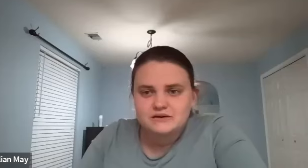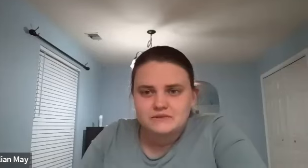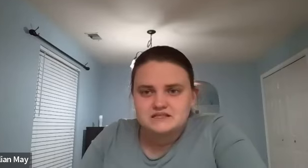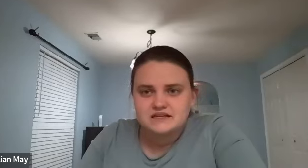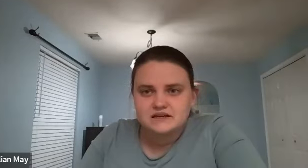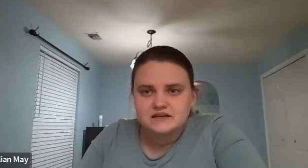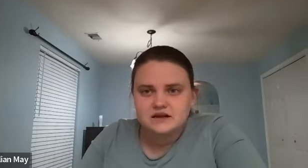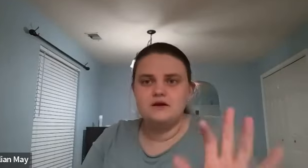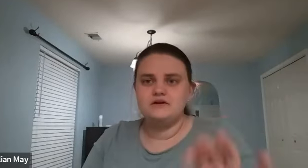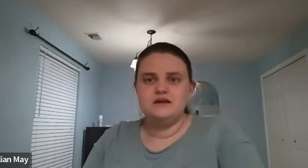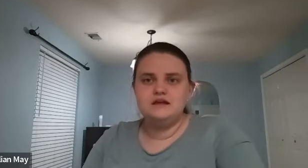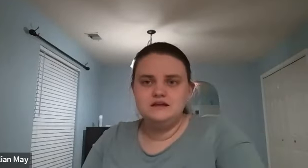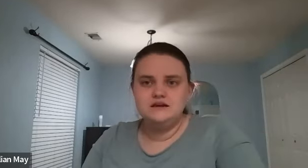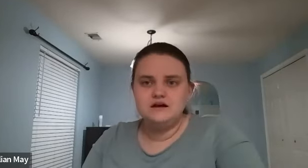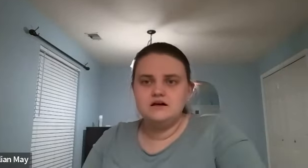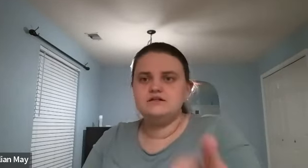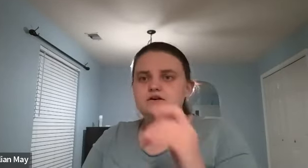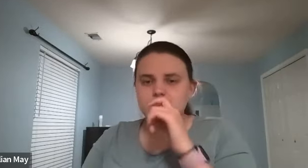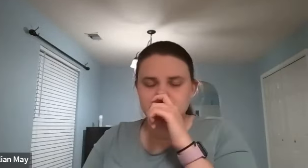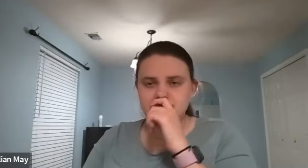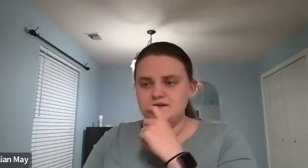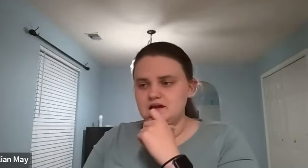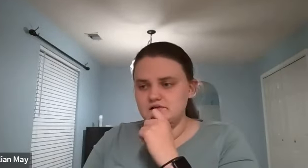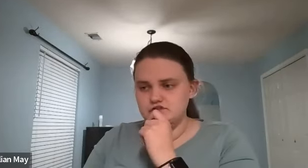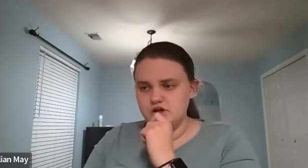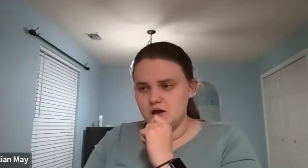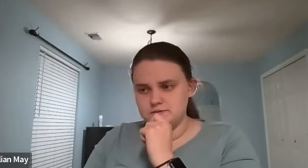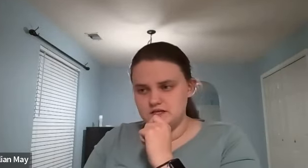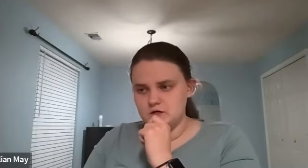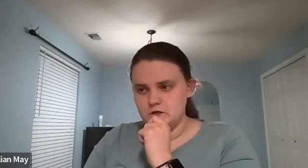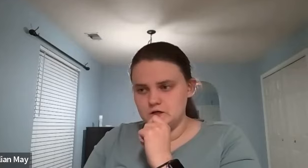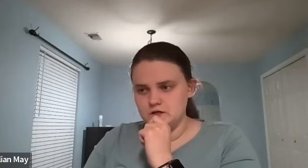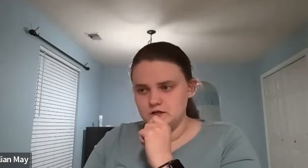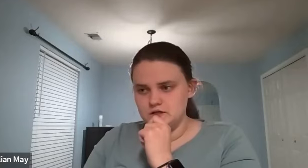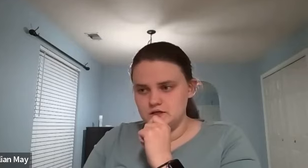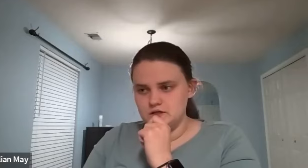don't miss any. Are there any other, I'm trying to think of jobs that are,